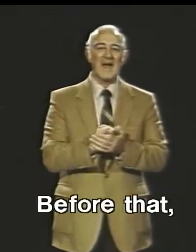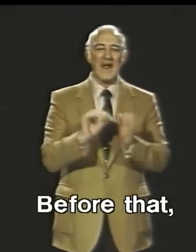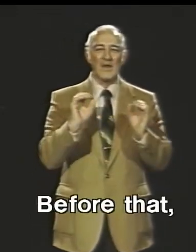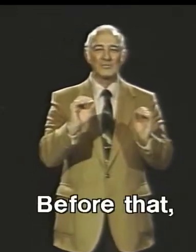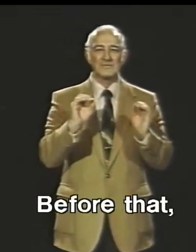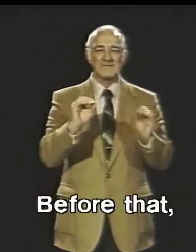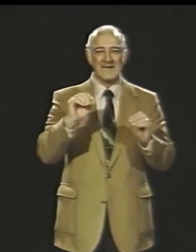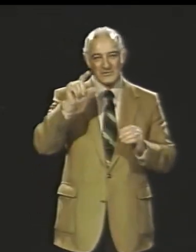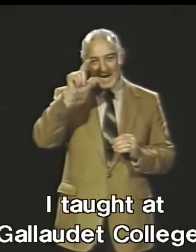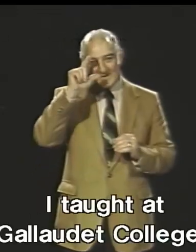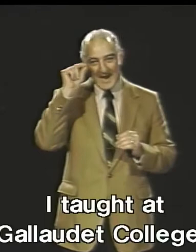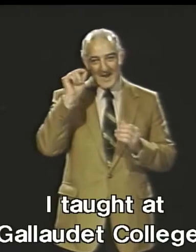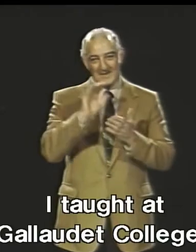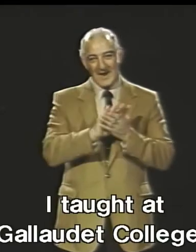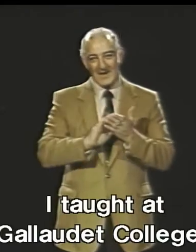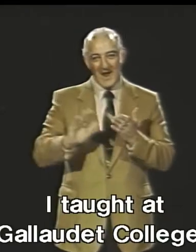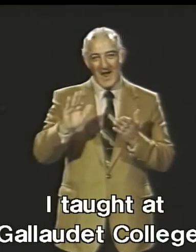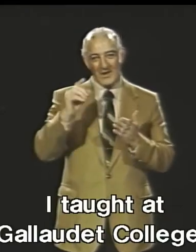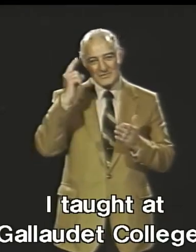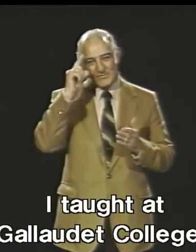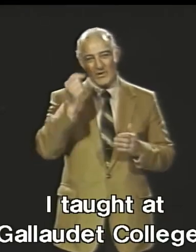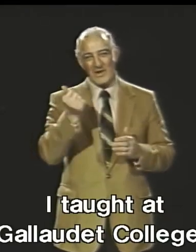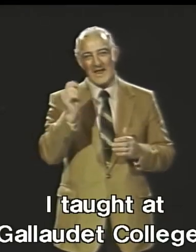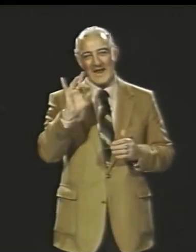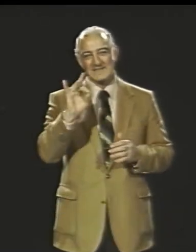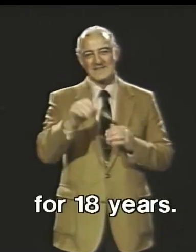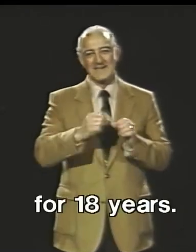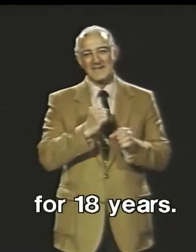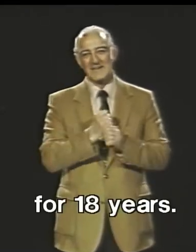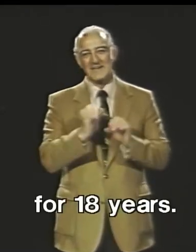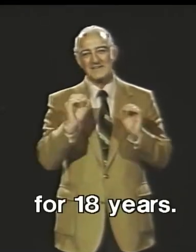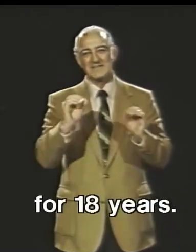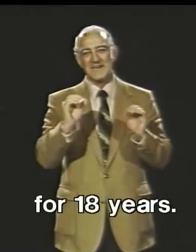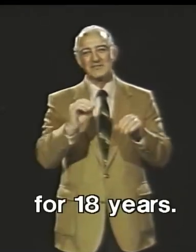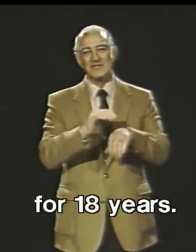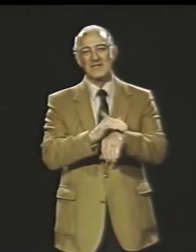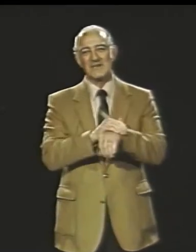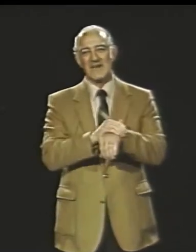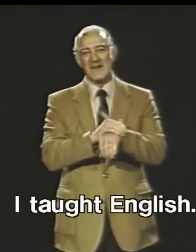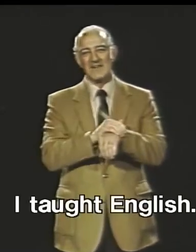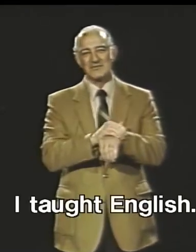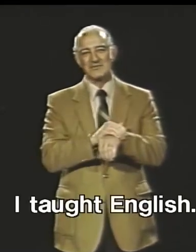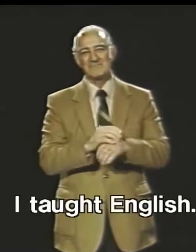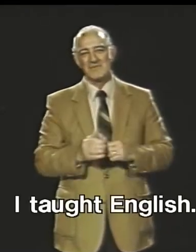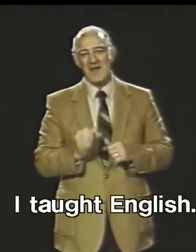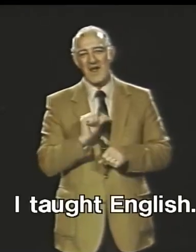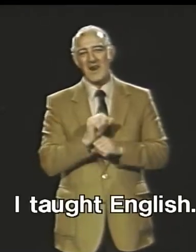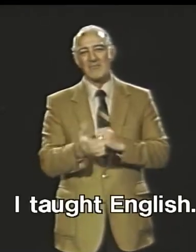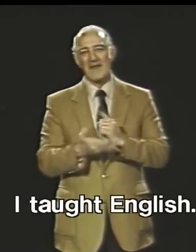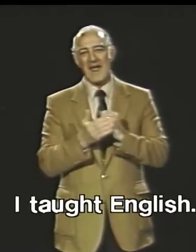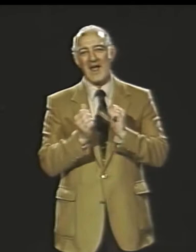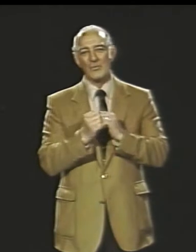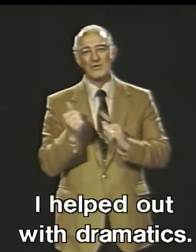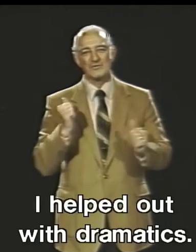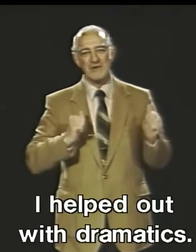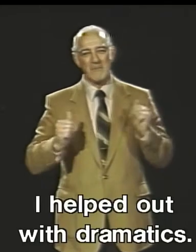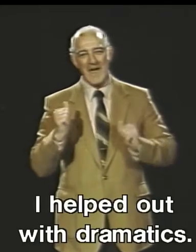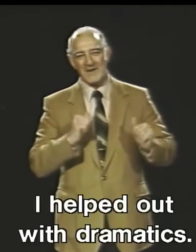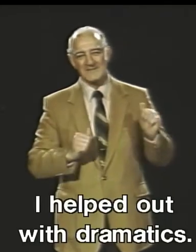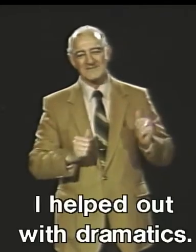Before that, I taught at Gallaudet College for 18 years, teaching English and helping out with